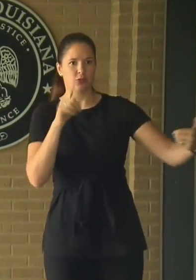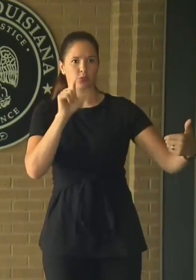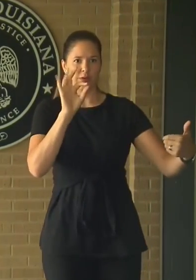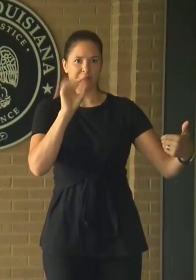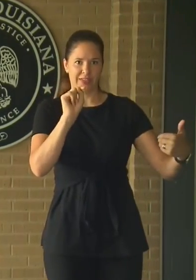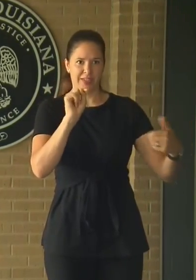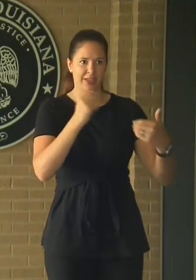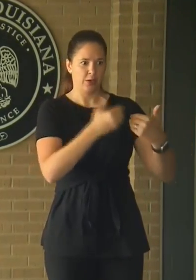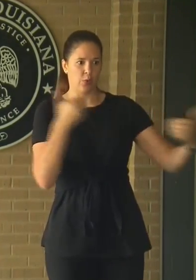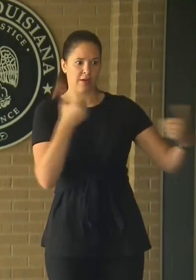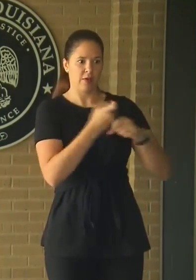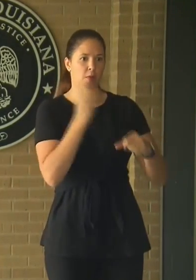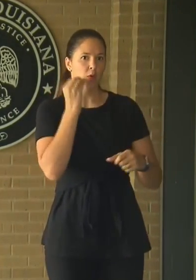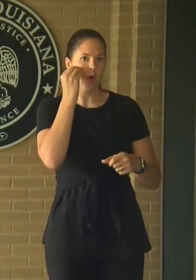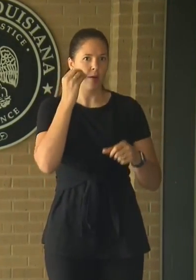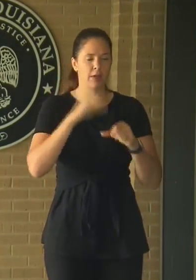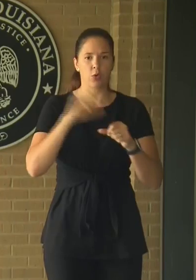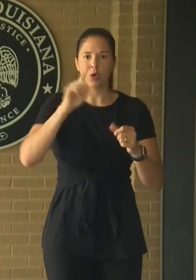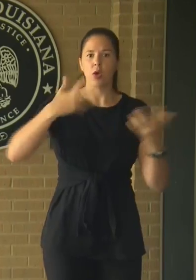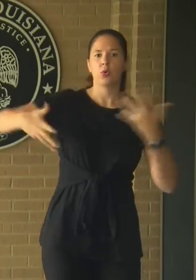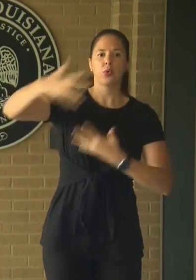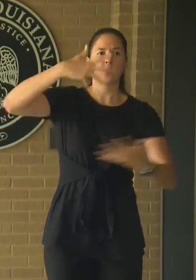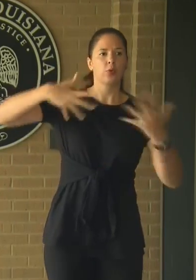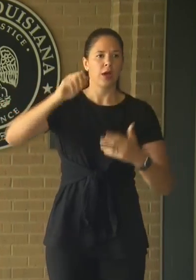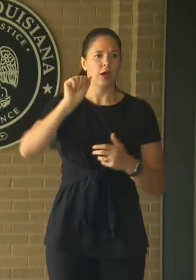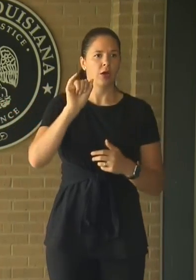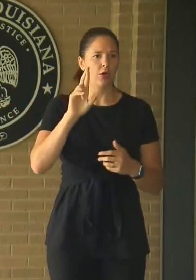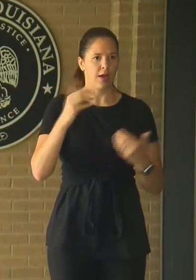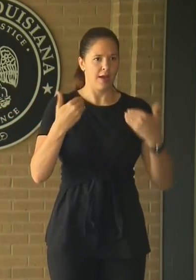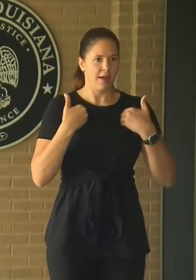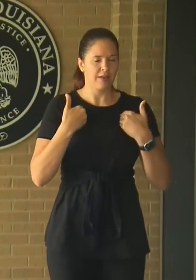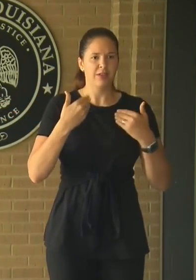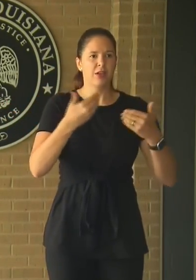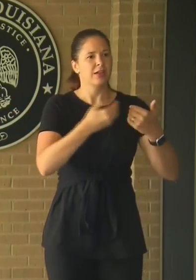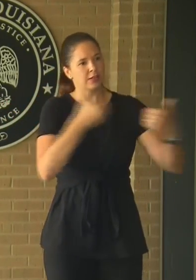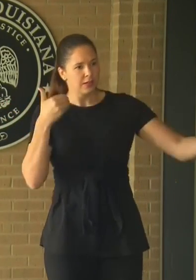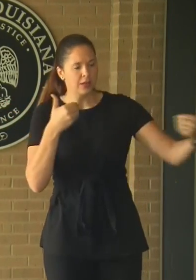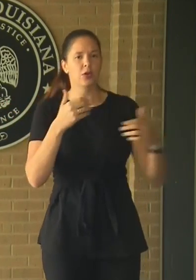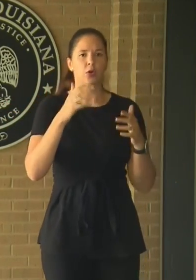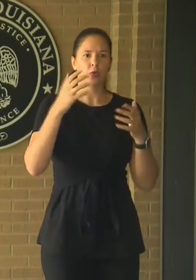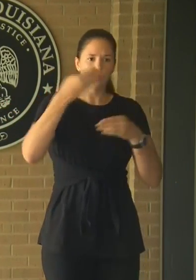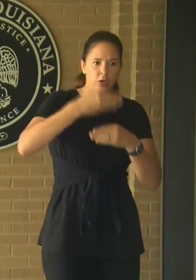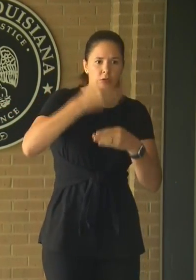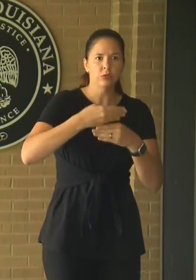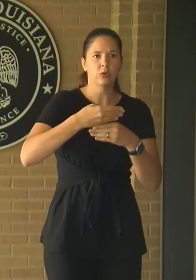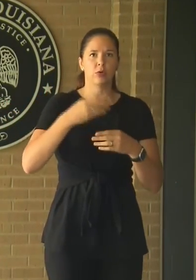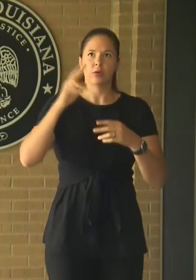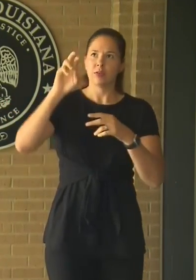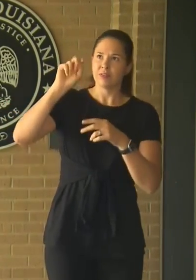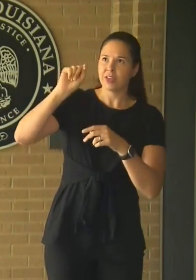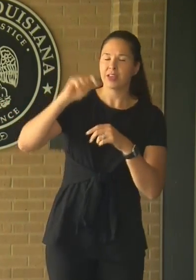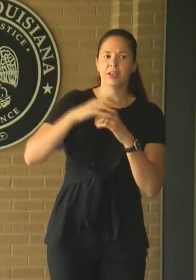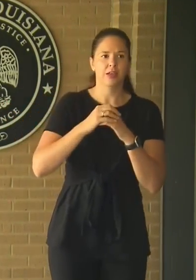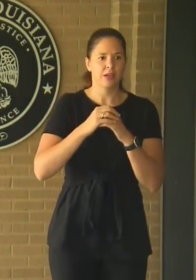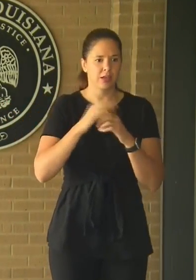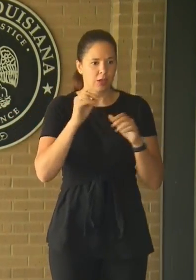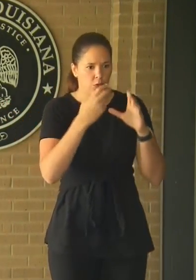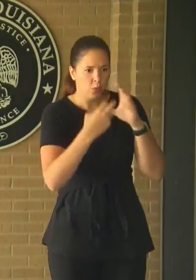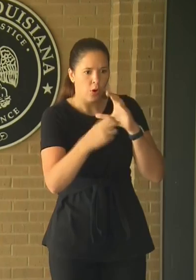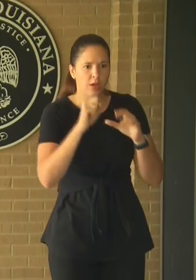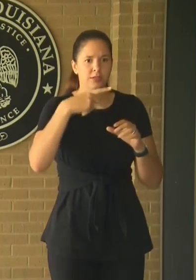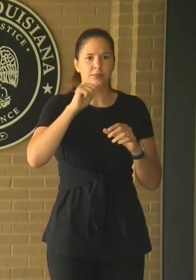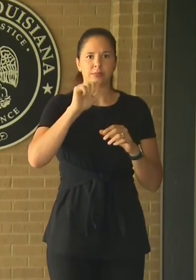away from your home in a well-ventilated area, away from windows and vents and crawl spaces and outside of your home and